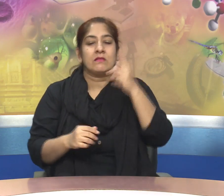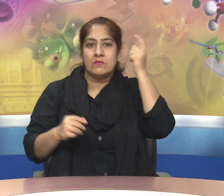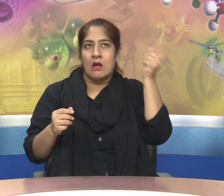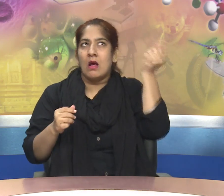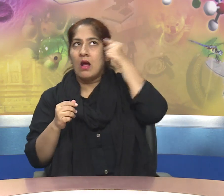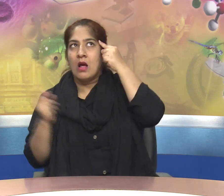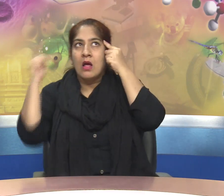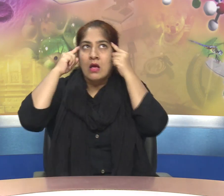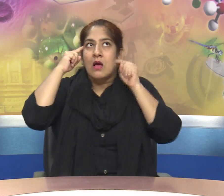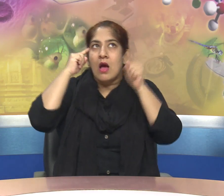it is